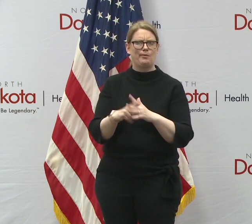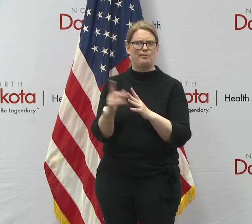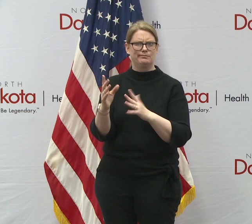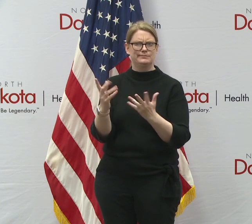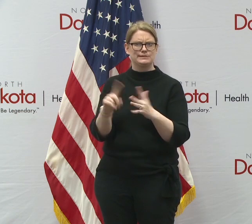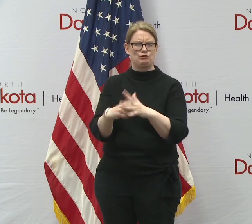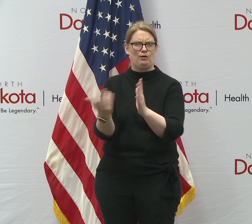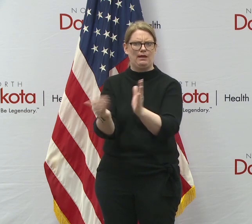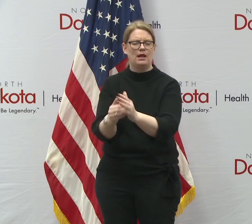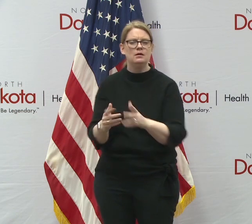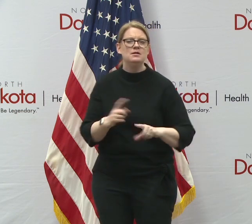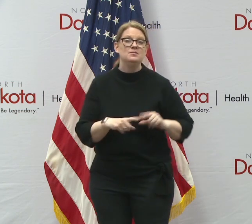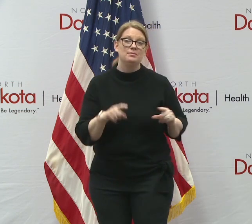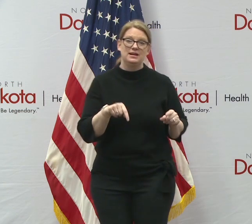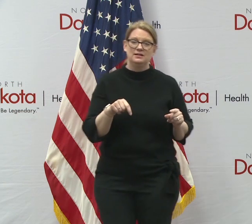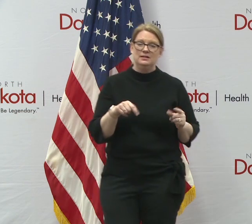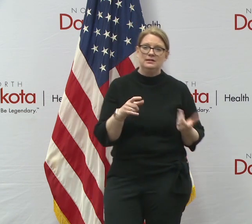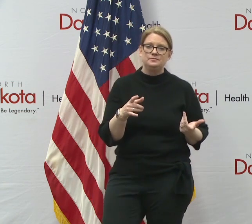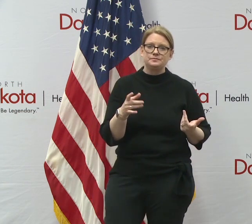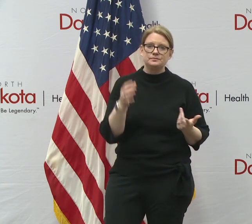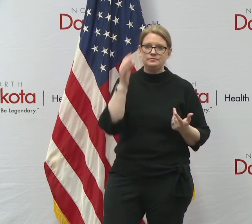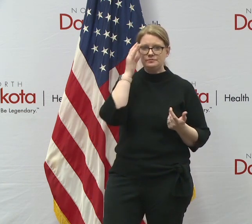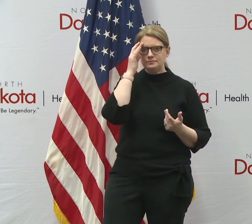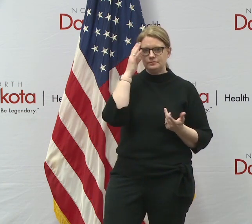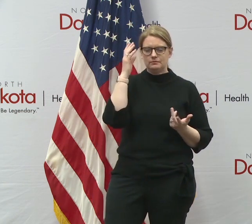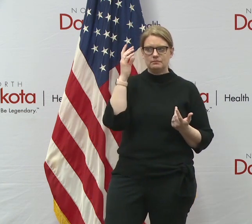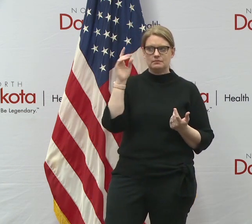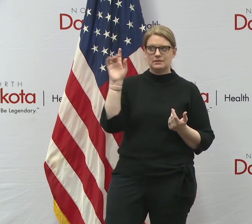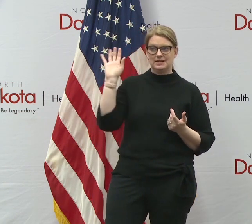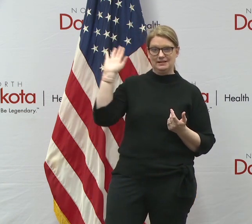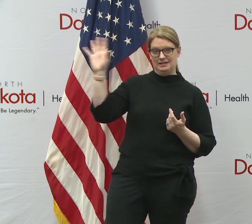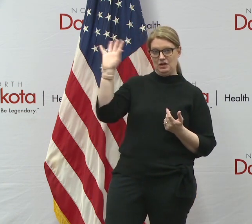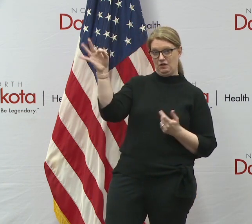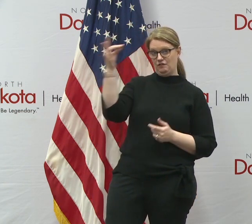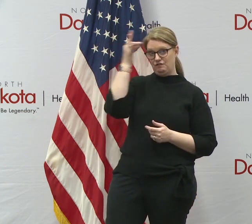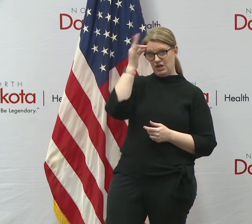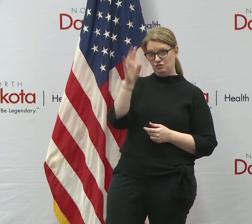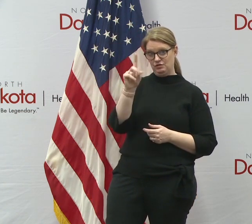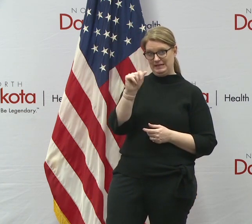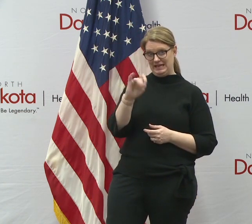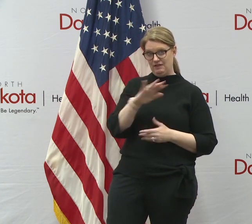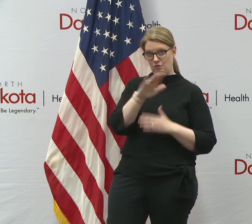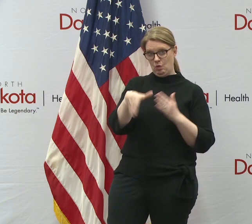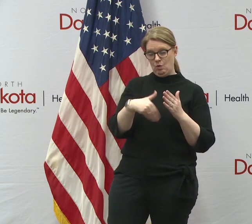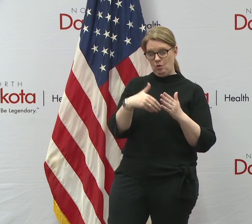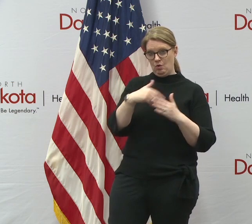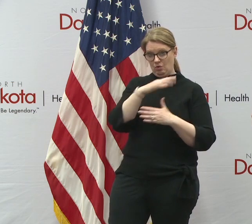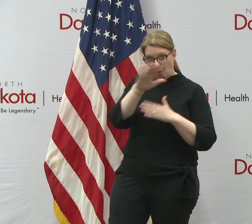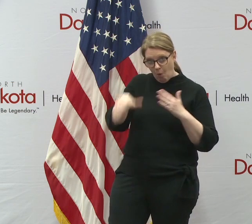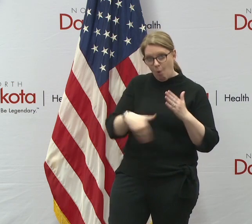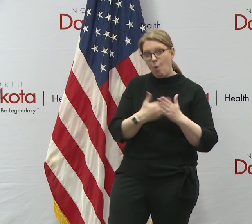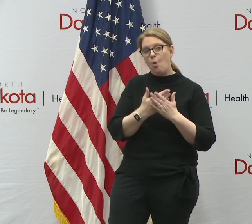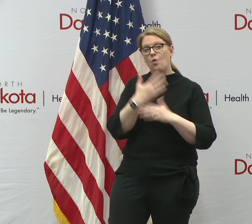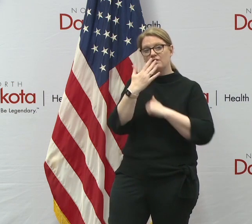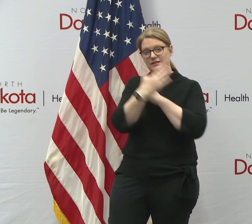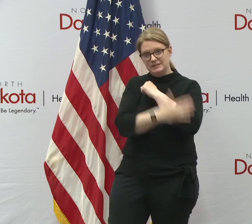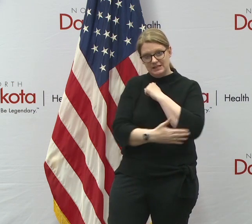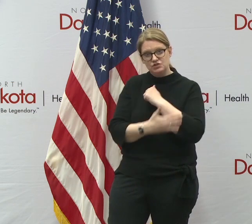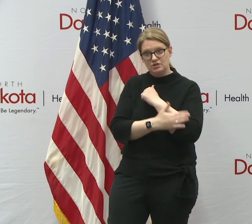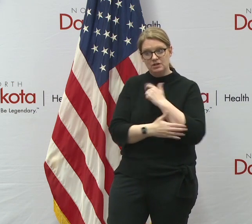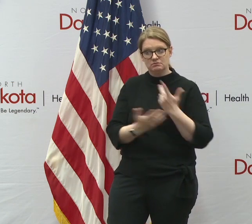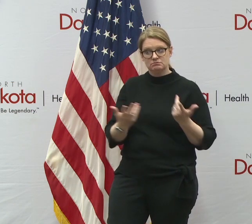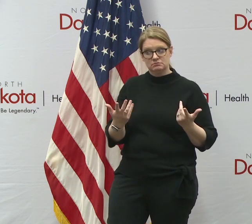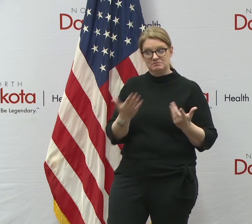one is the federal. A federal date for the whole state is, for the whole nation is good